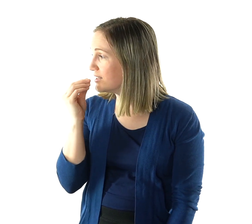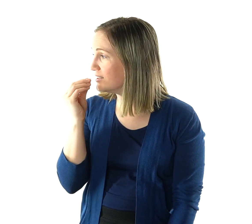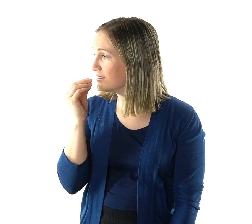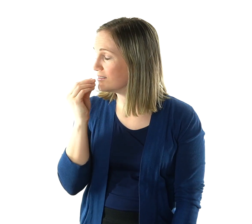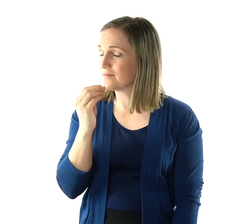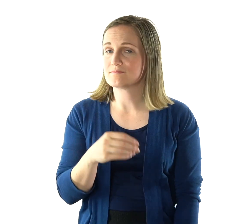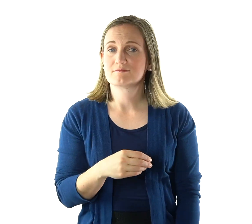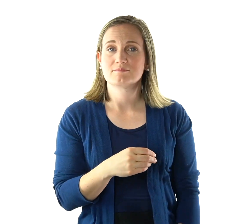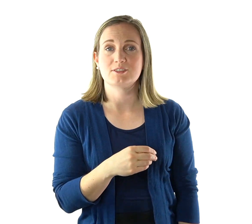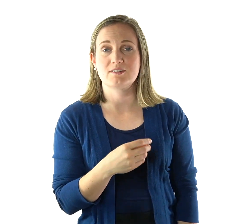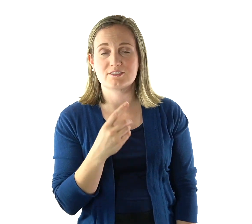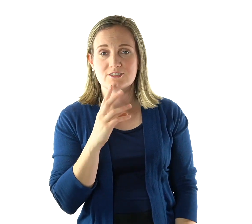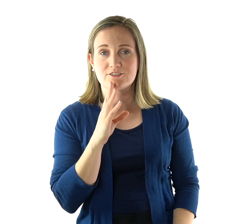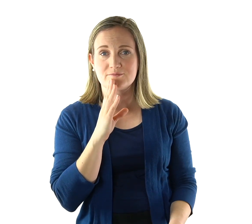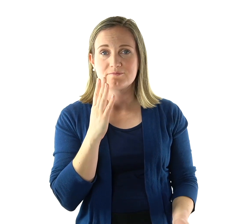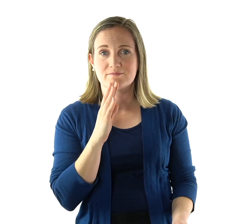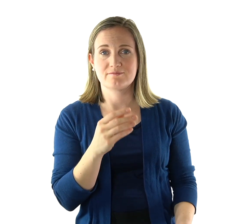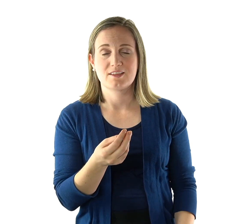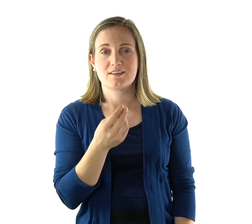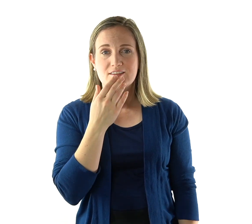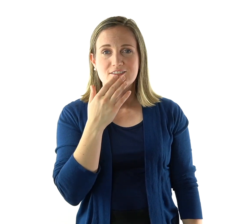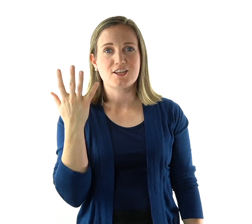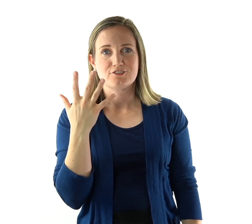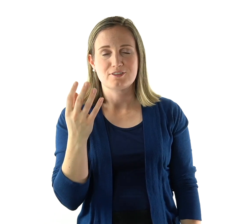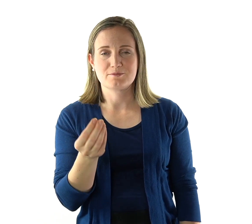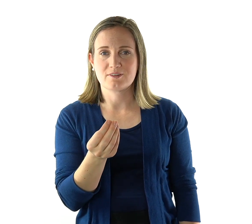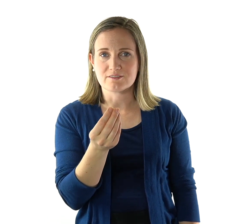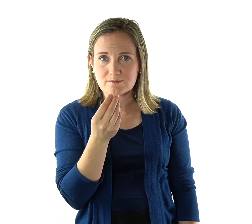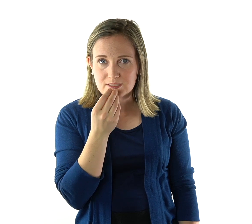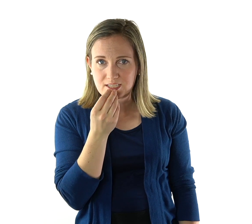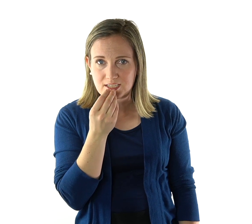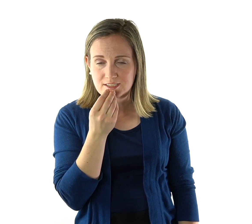Eat. You don't have to touch your lips or whatever, but it's eat.